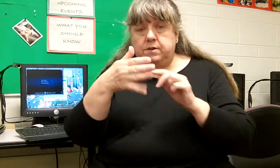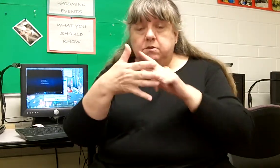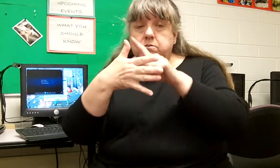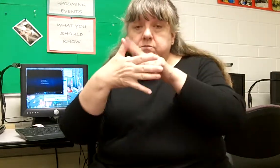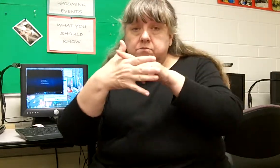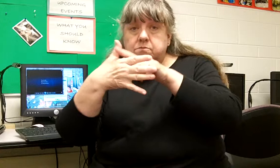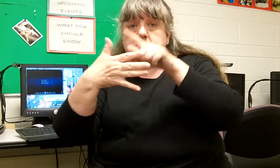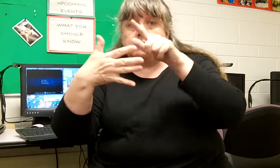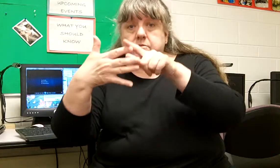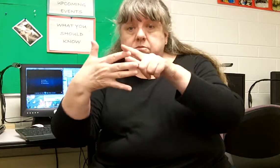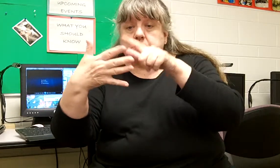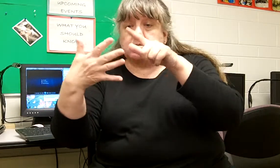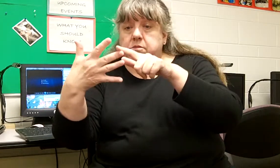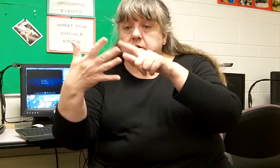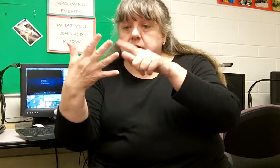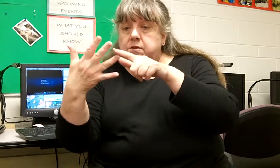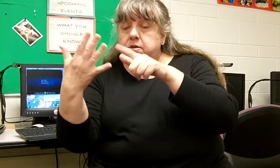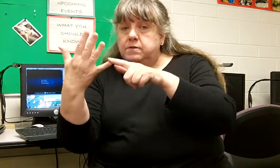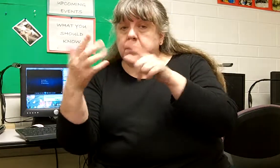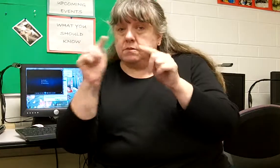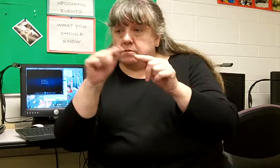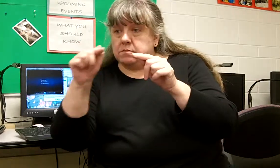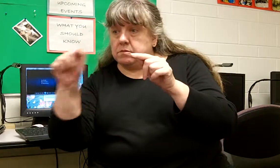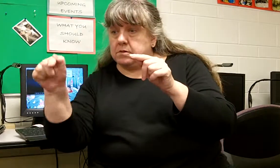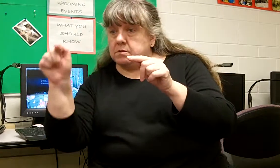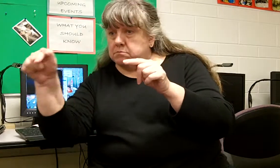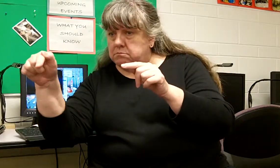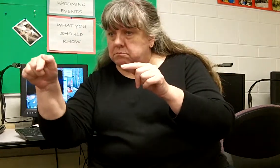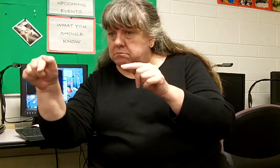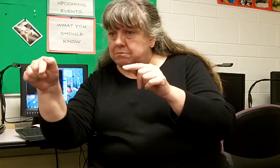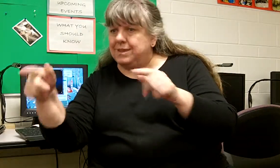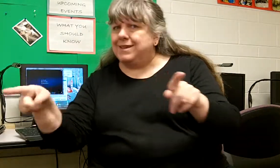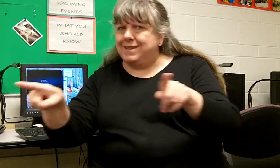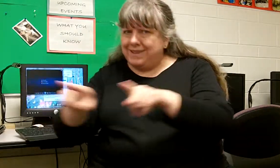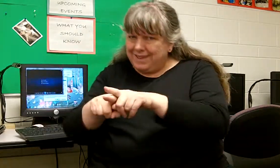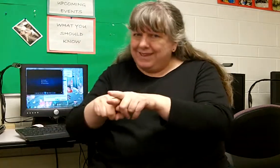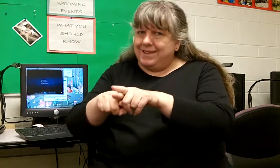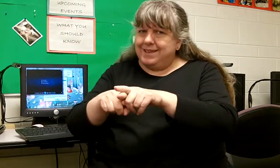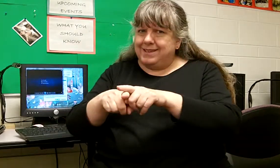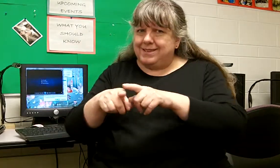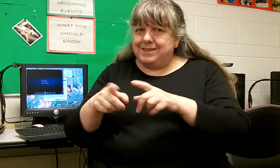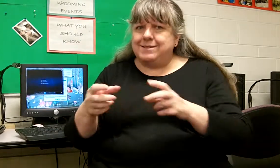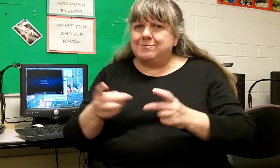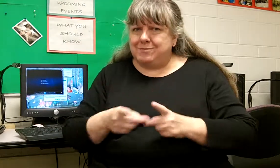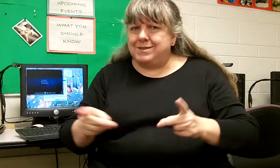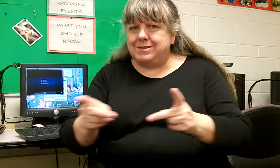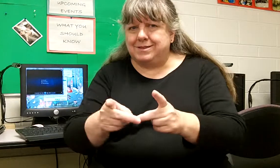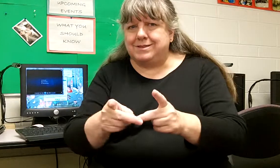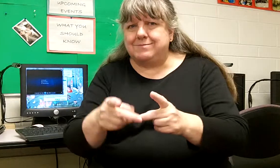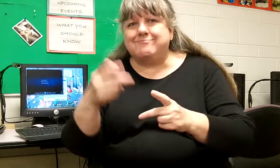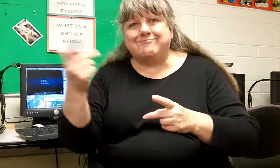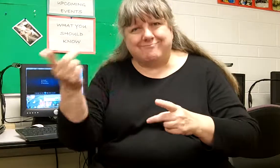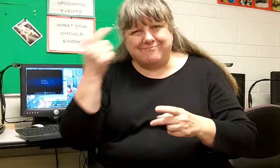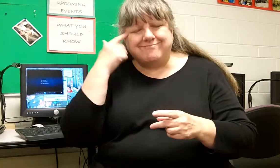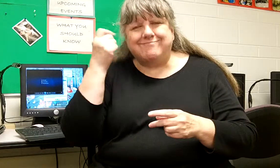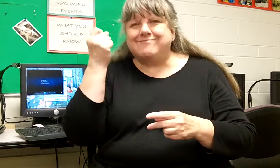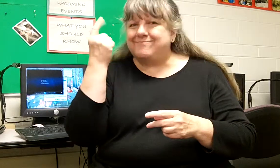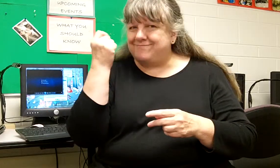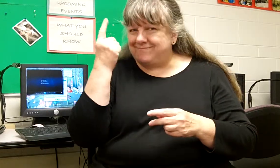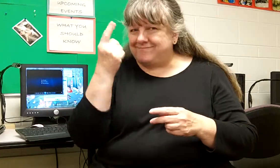3, 4, 5. Huh? We get to the same place. And I think you might want to try this on a bunch of problems, and you'll see it always works out. That